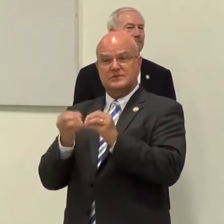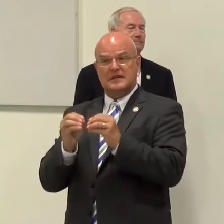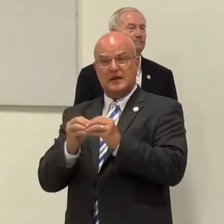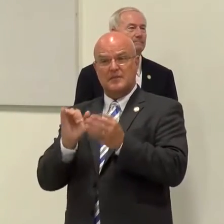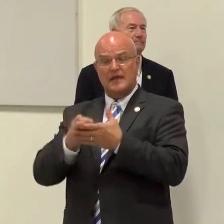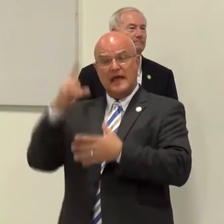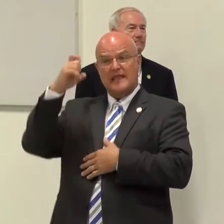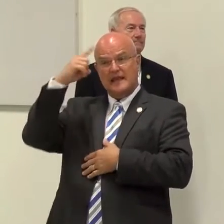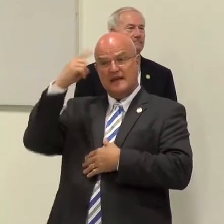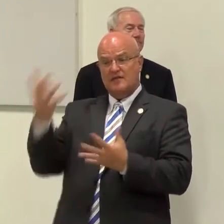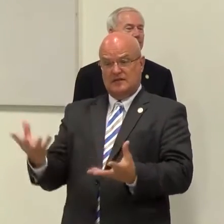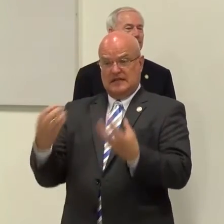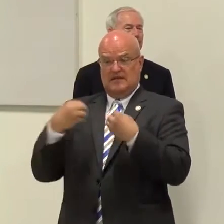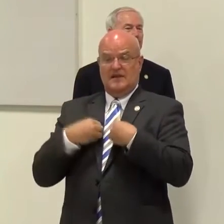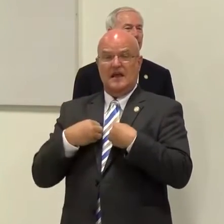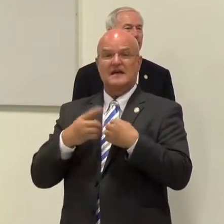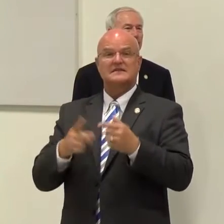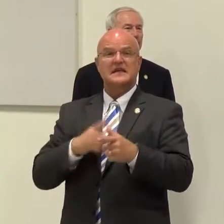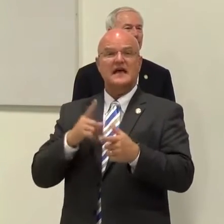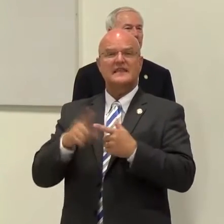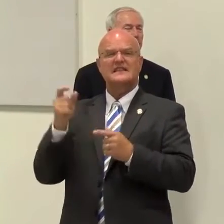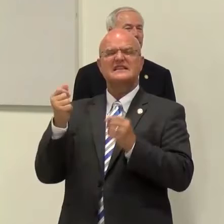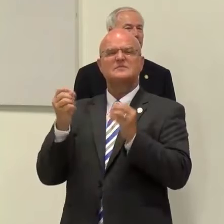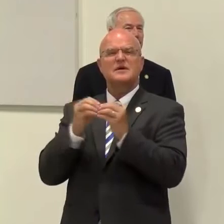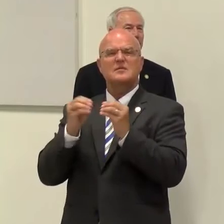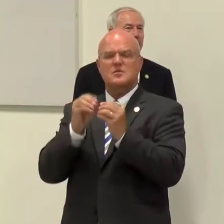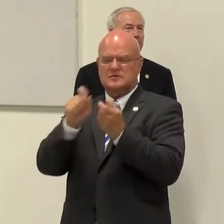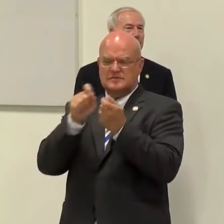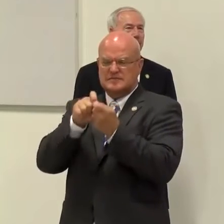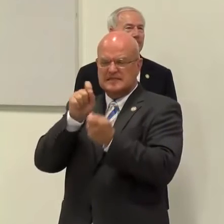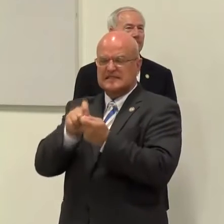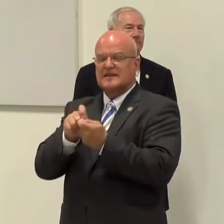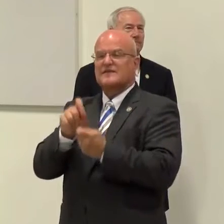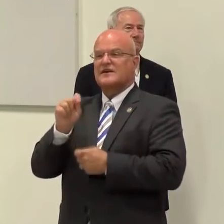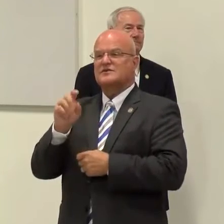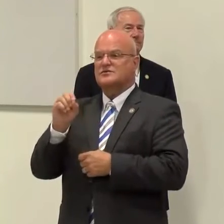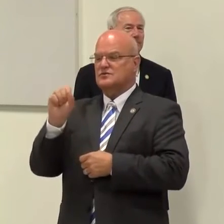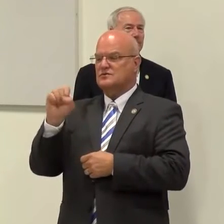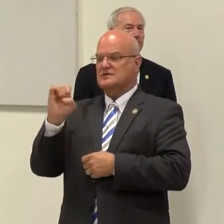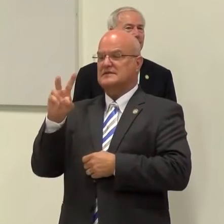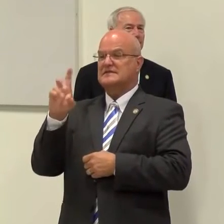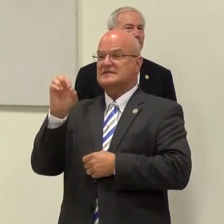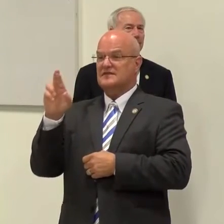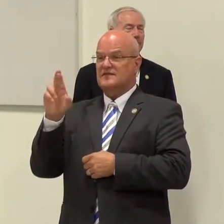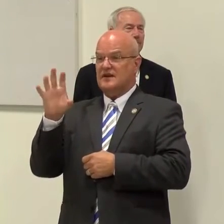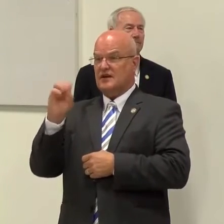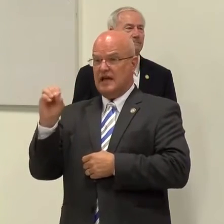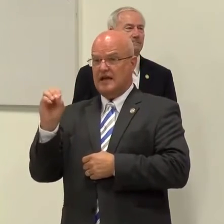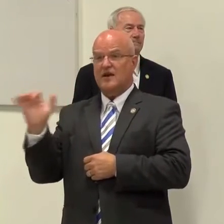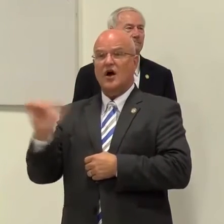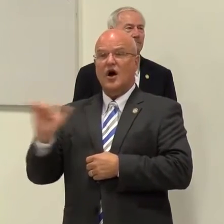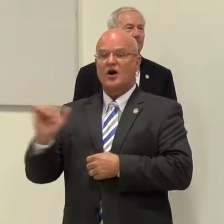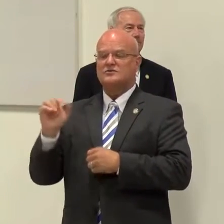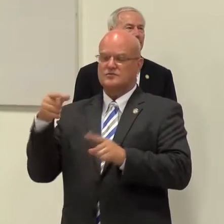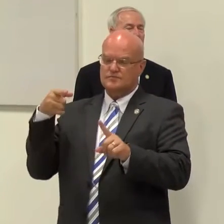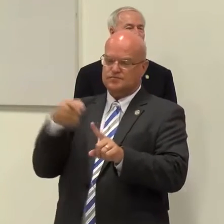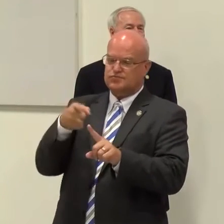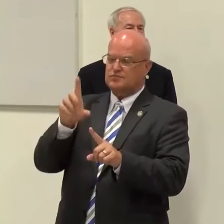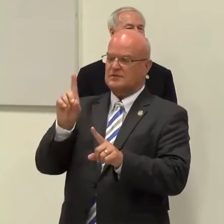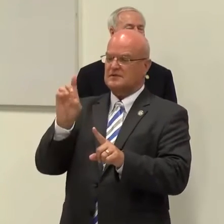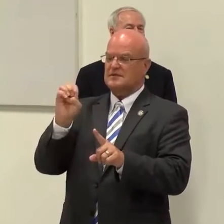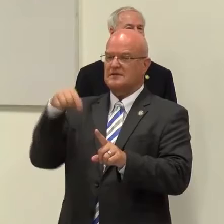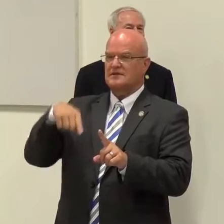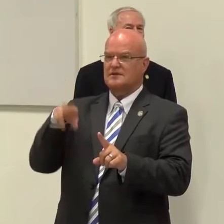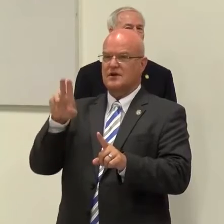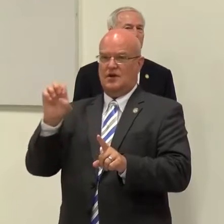the Governor's provided, and then a little bit more specific to Sevier County and also to DeQueen.